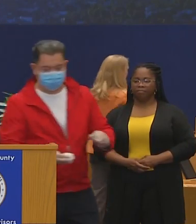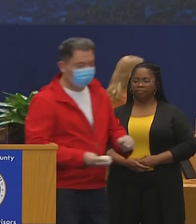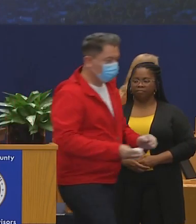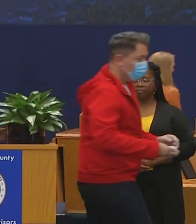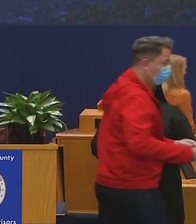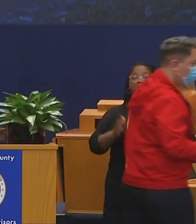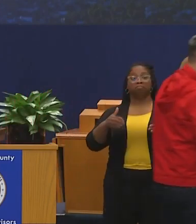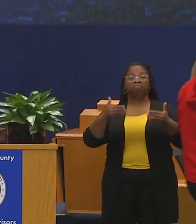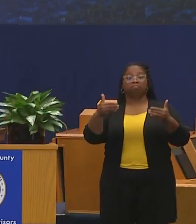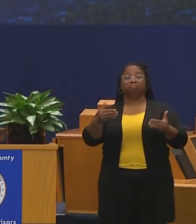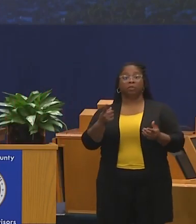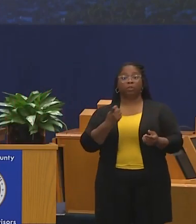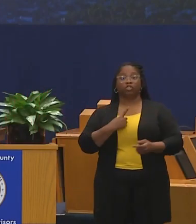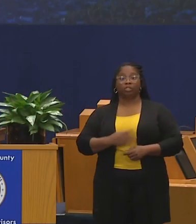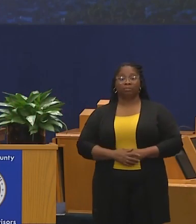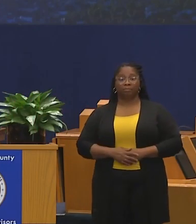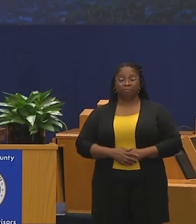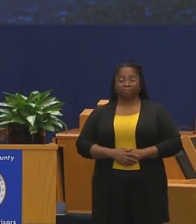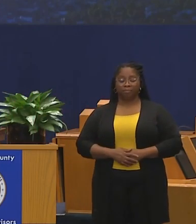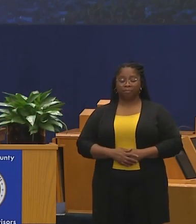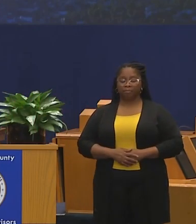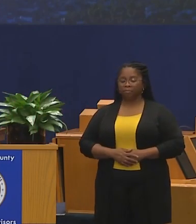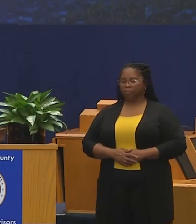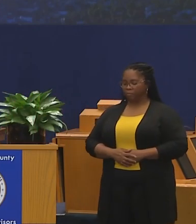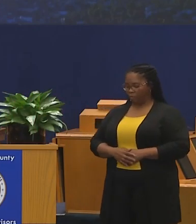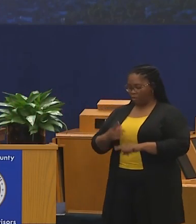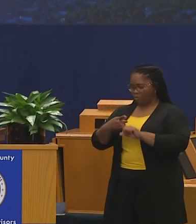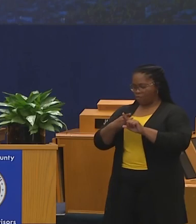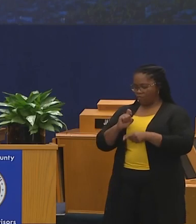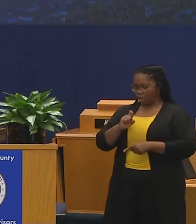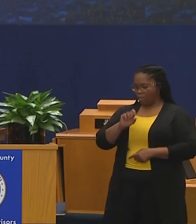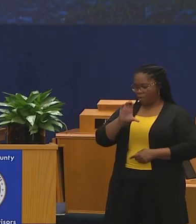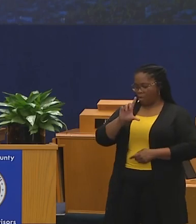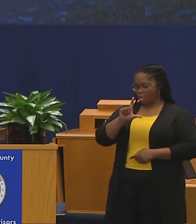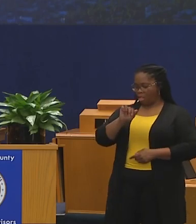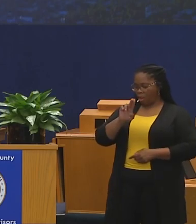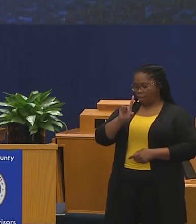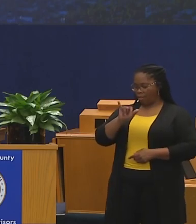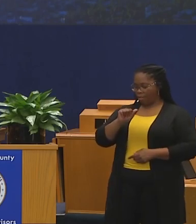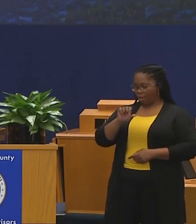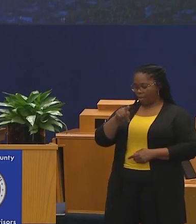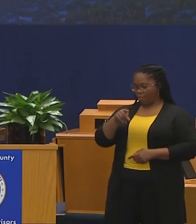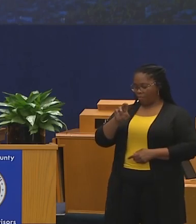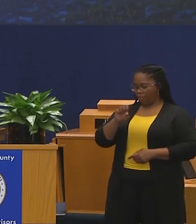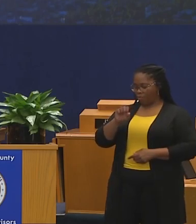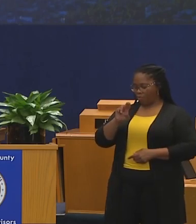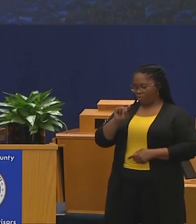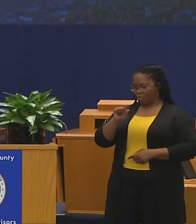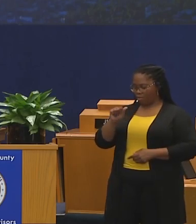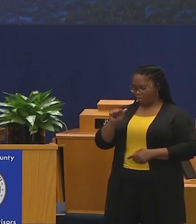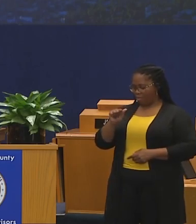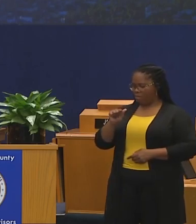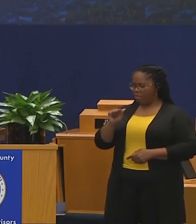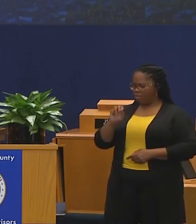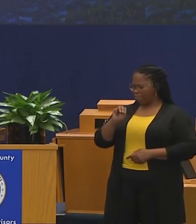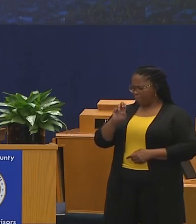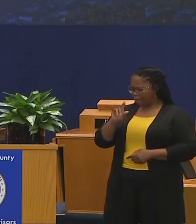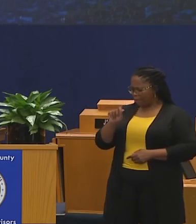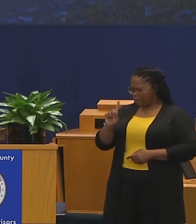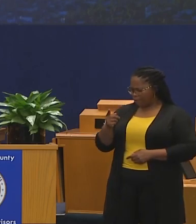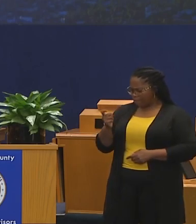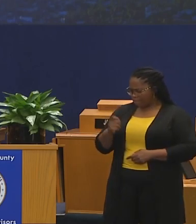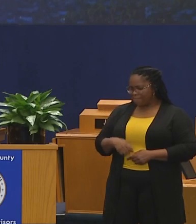Go to the next question. Comes from the line of Claudia Pashuta. Please go ahead. Please state your media outlet.